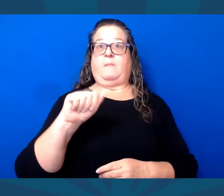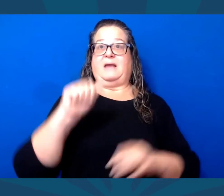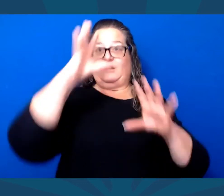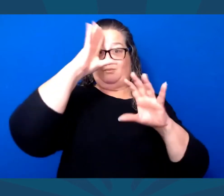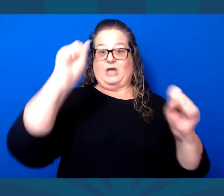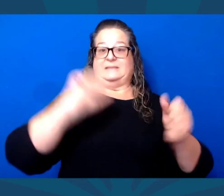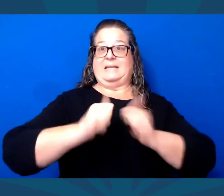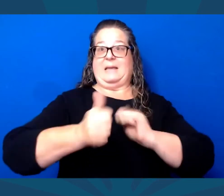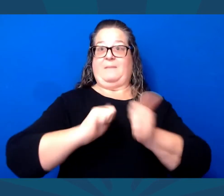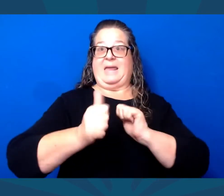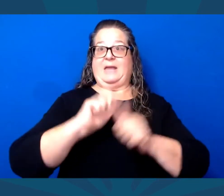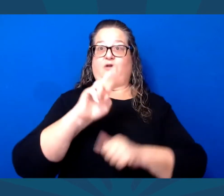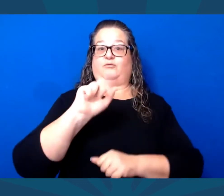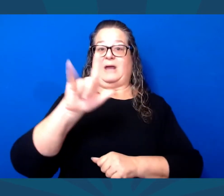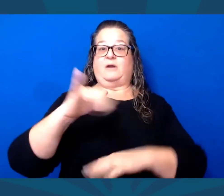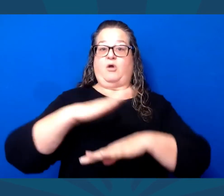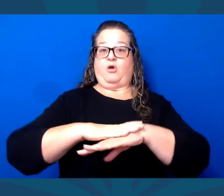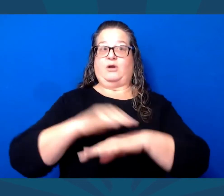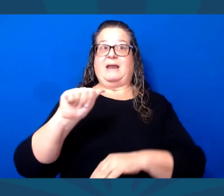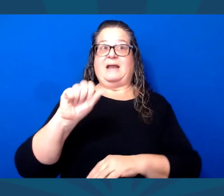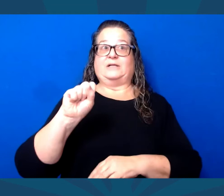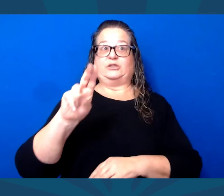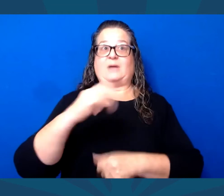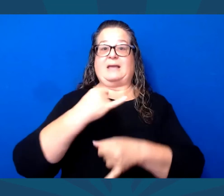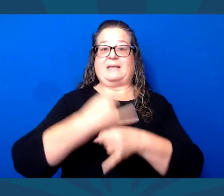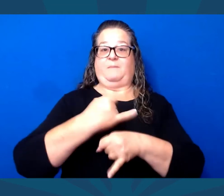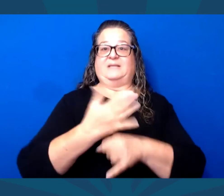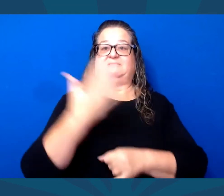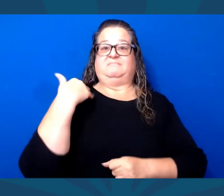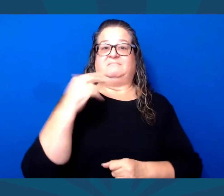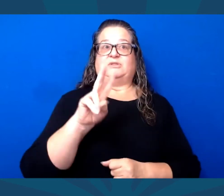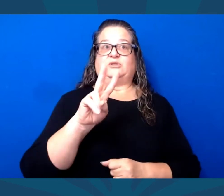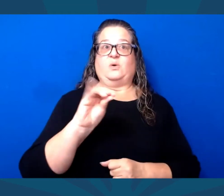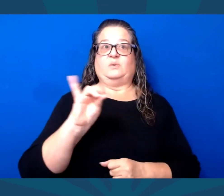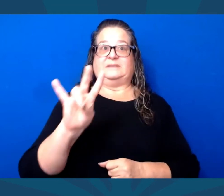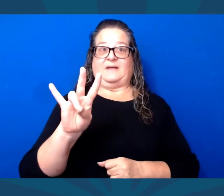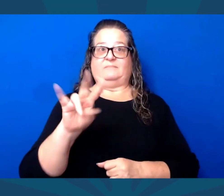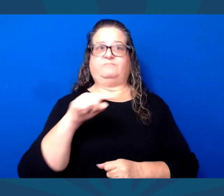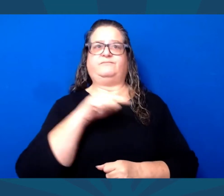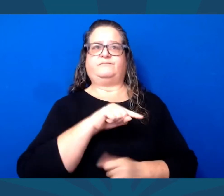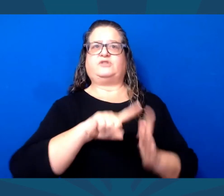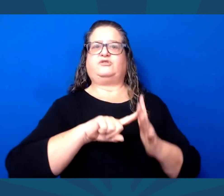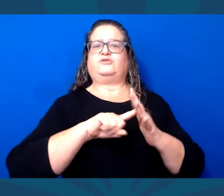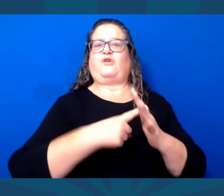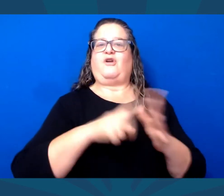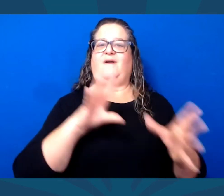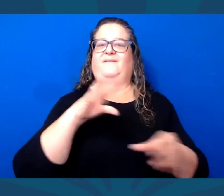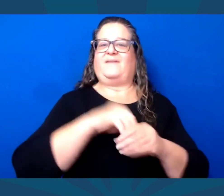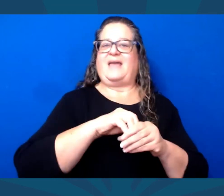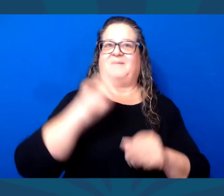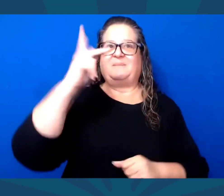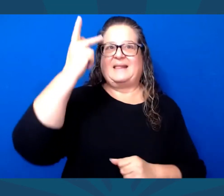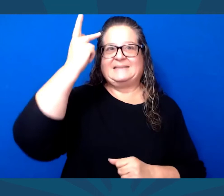It was during a presidential campaign rally held on the ASU campus in 2007 for then